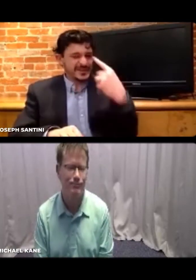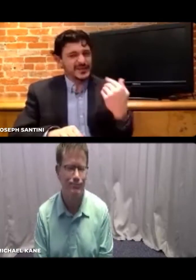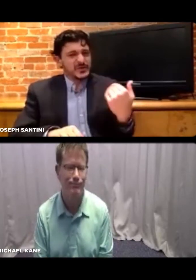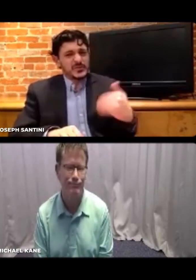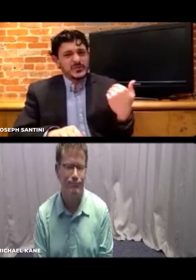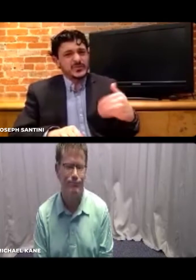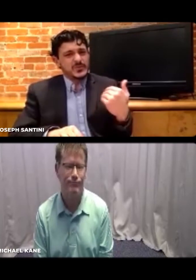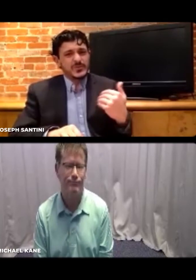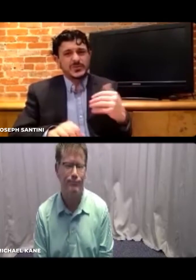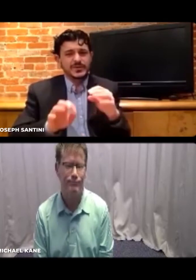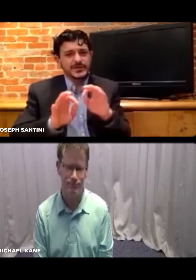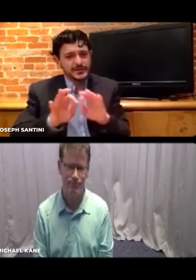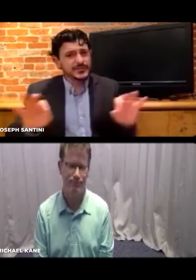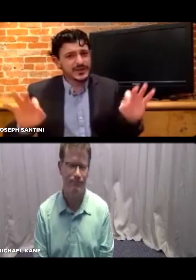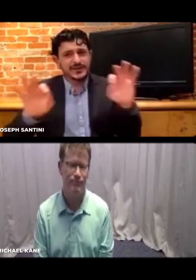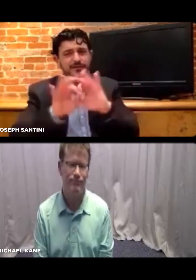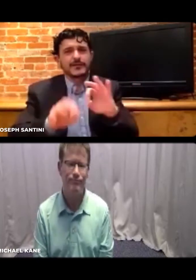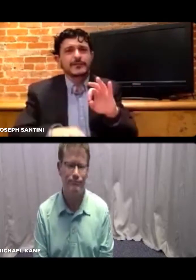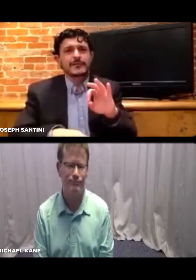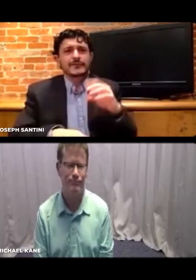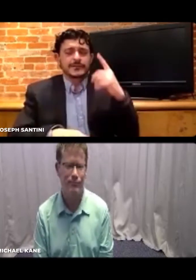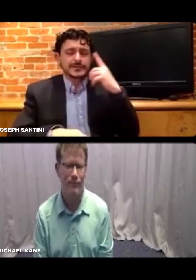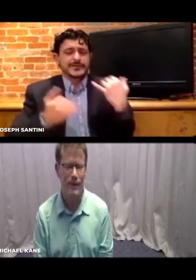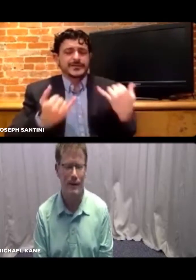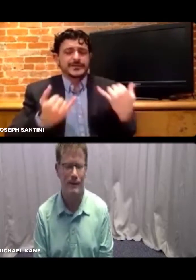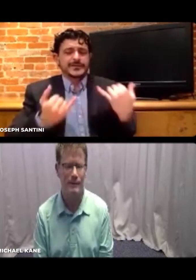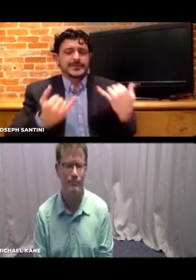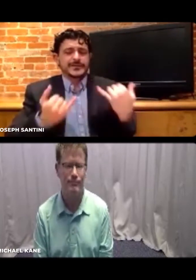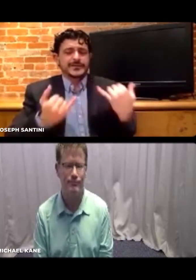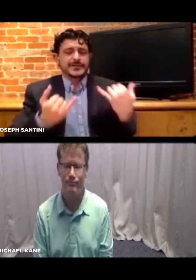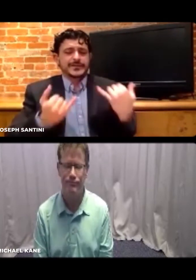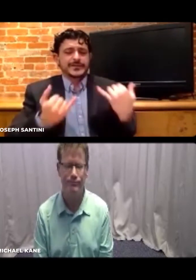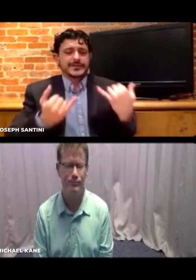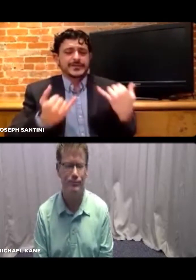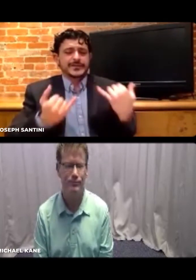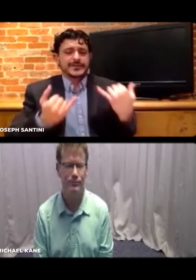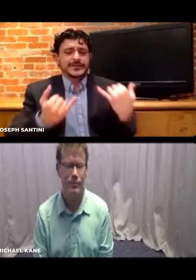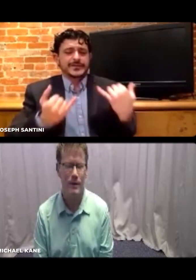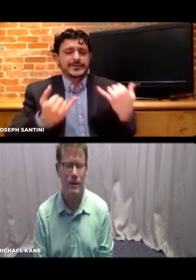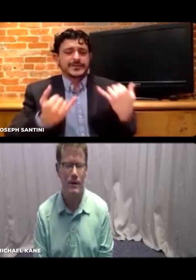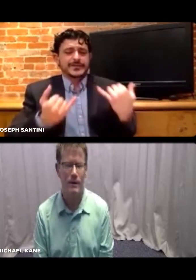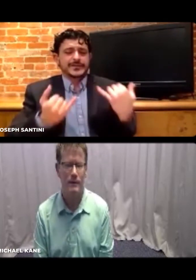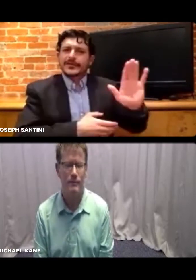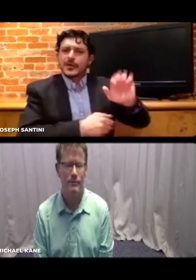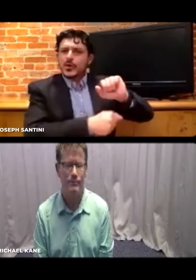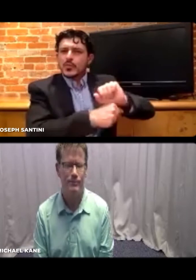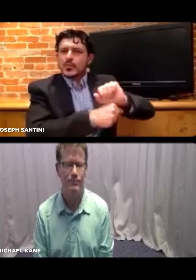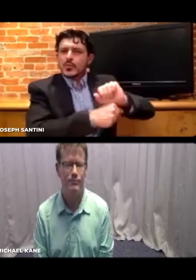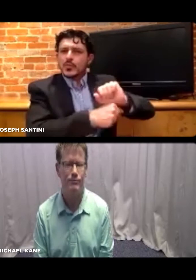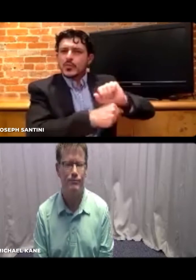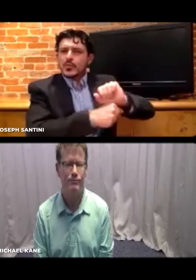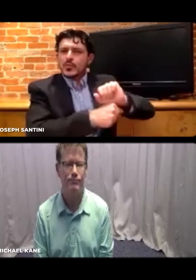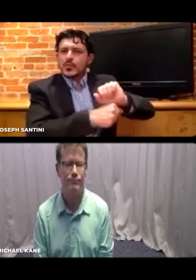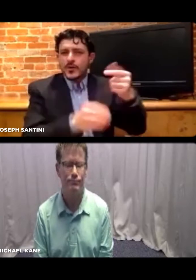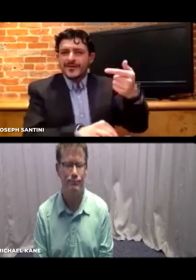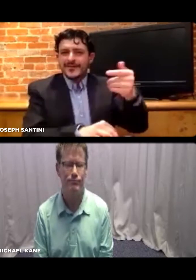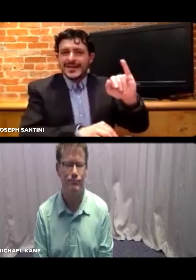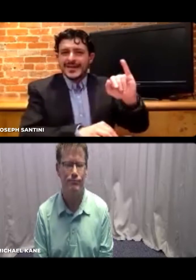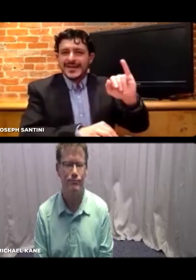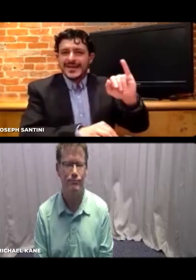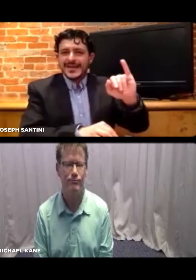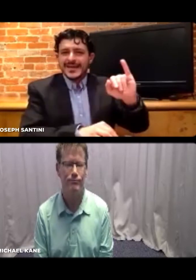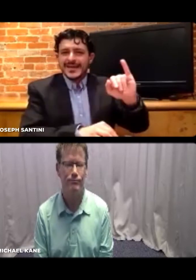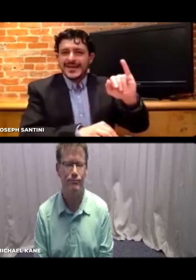that, I realize how critical it is for me now, for anyone that is